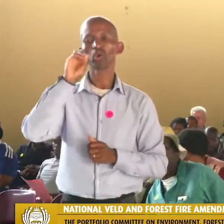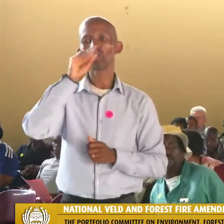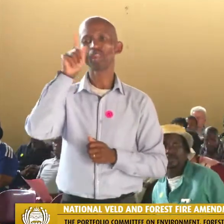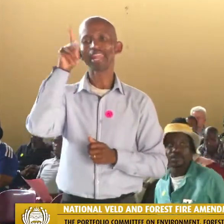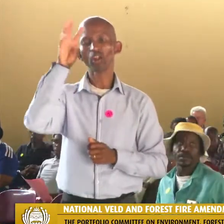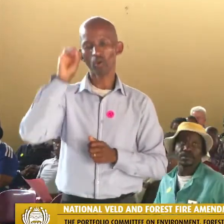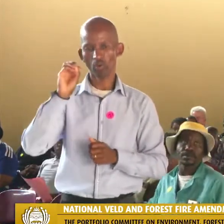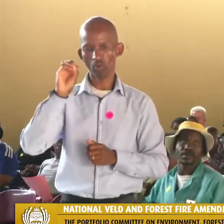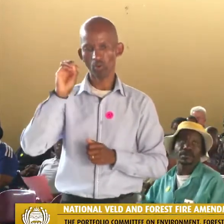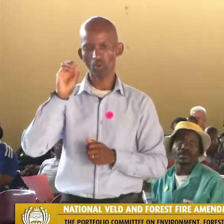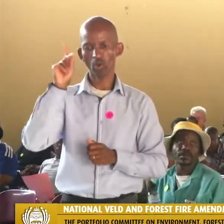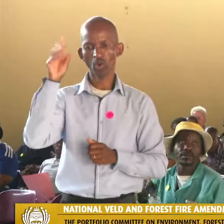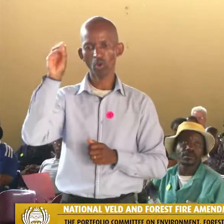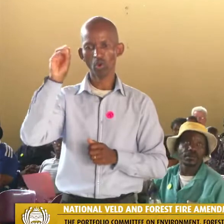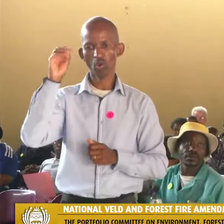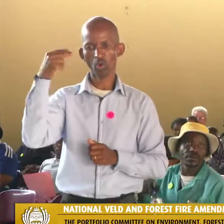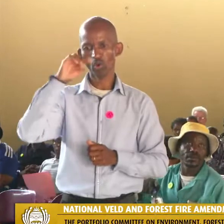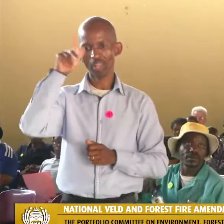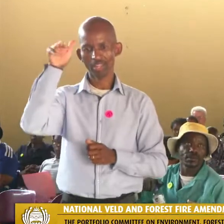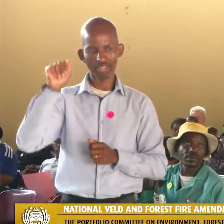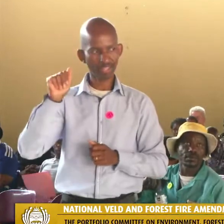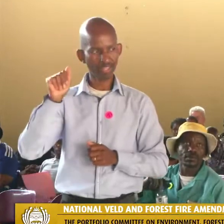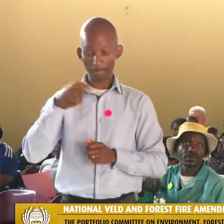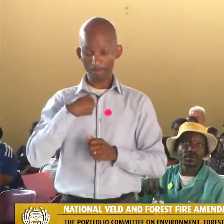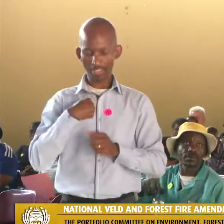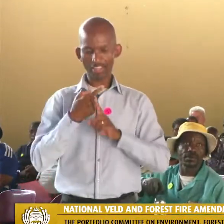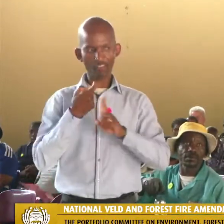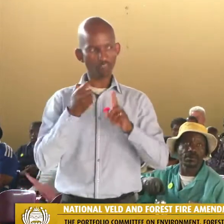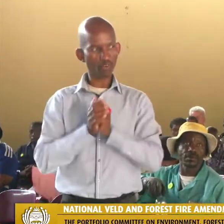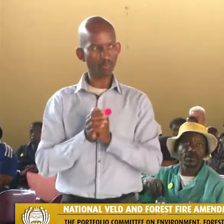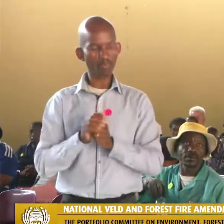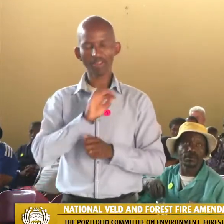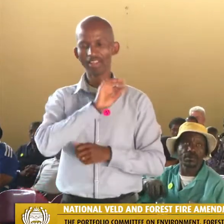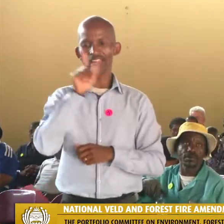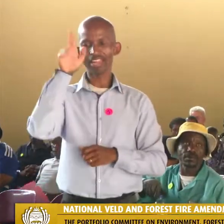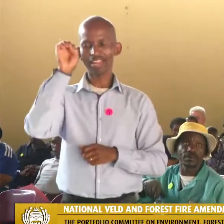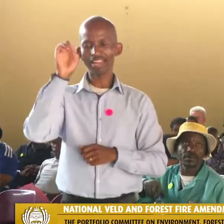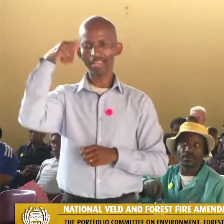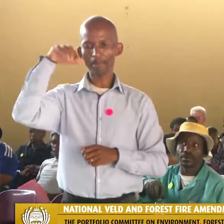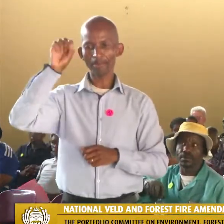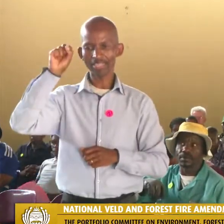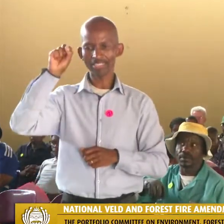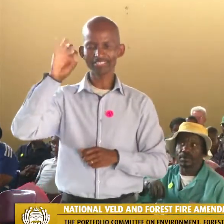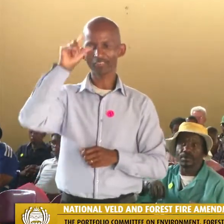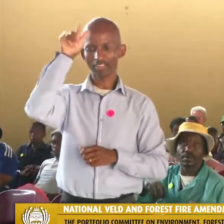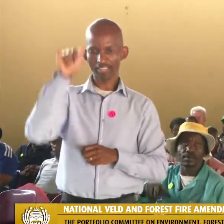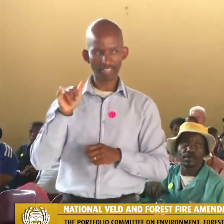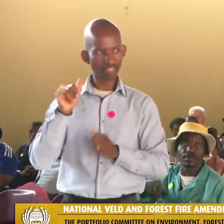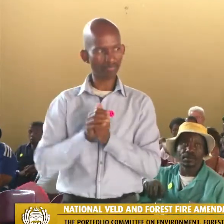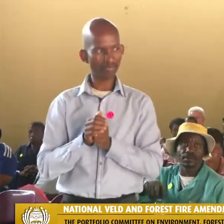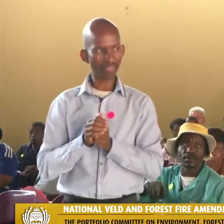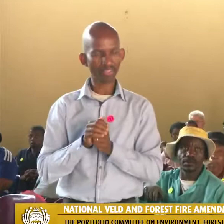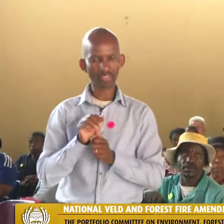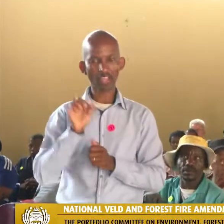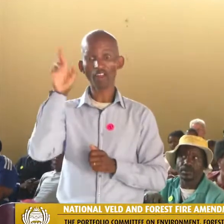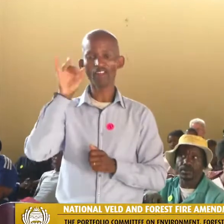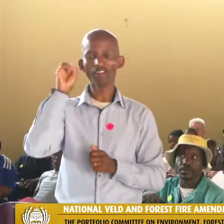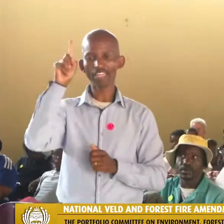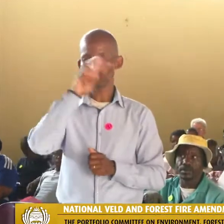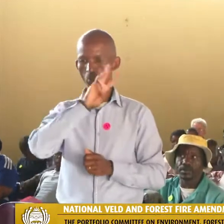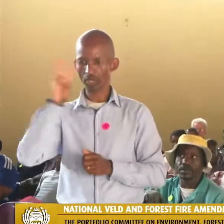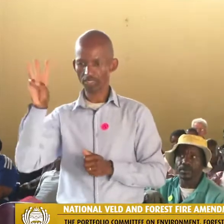I'm Tobeko Nkosha Ndisuka eLepas Flay, from Rand West. in Rand